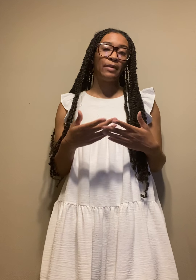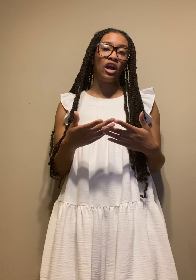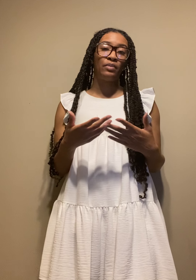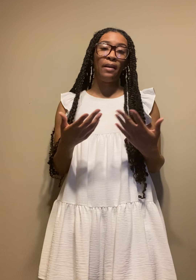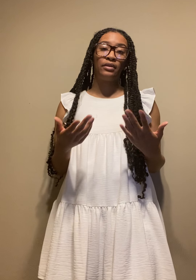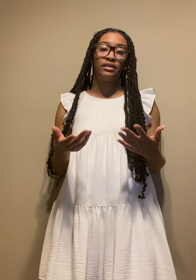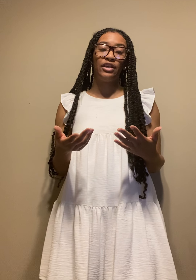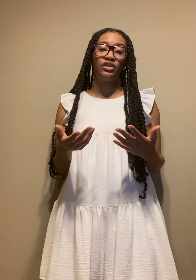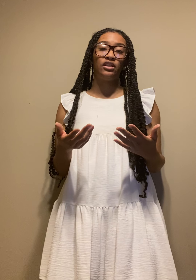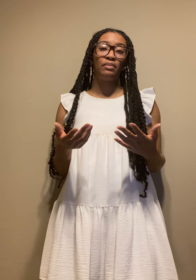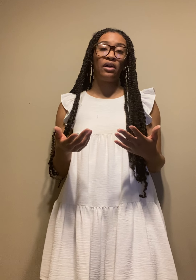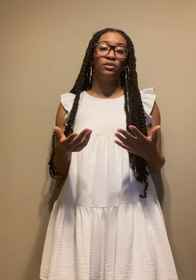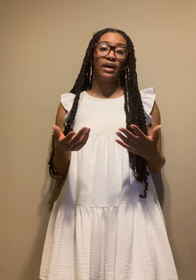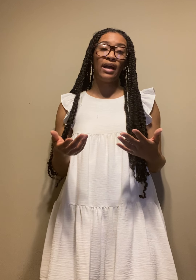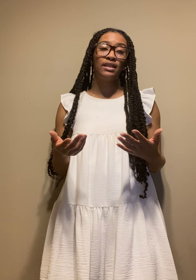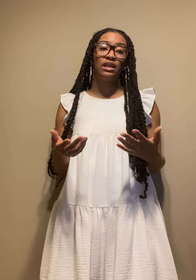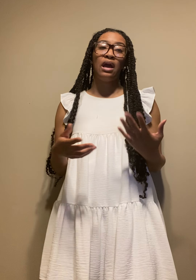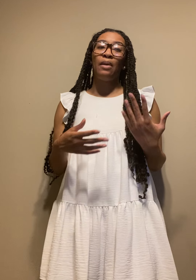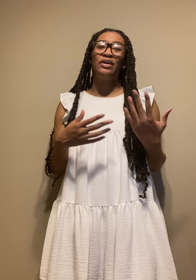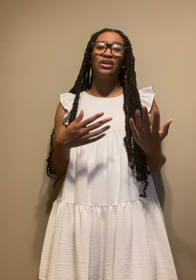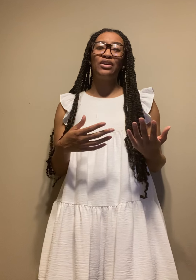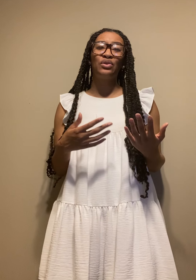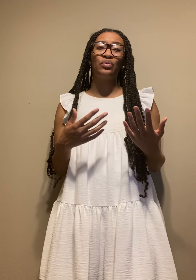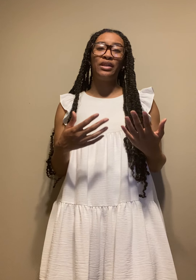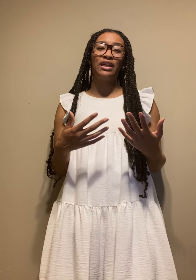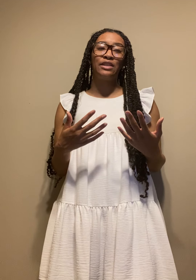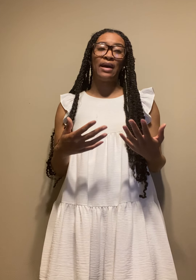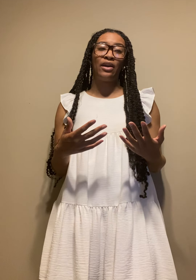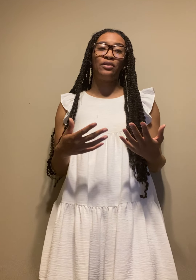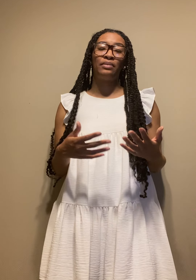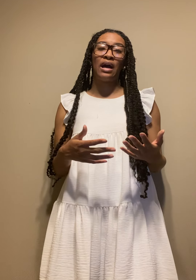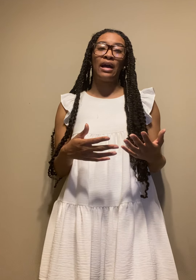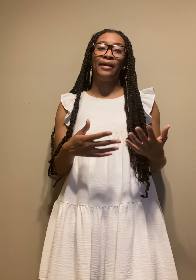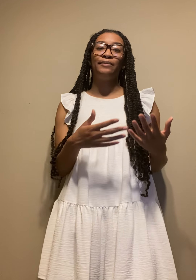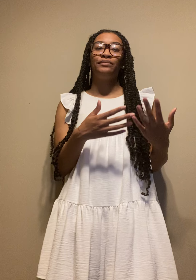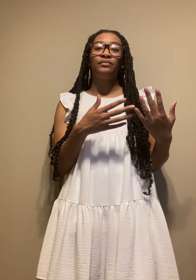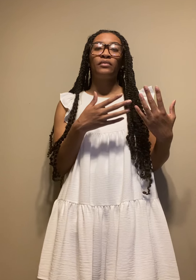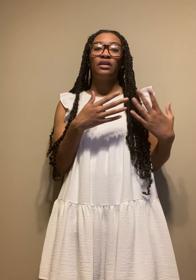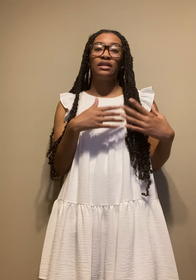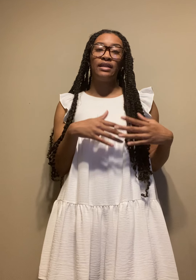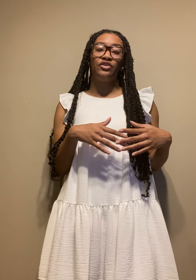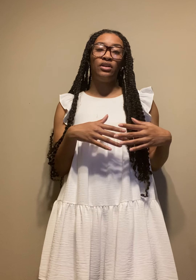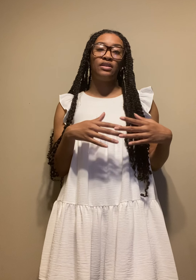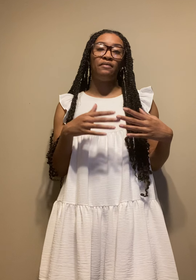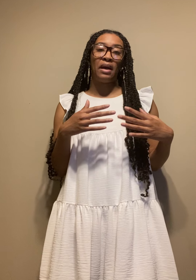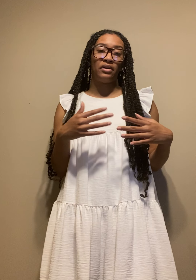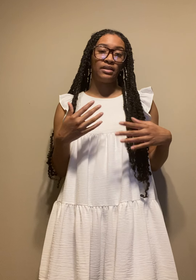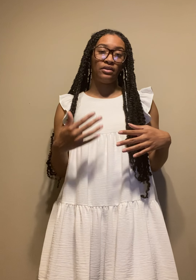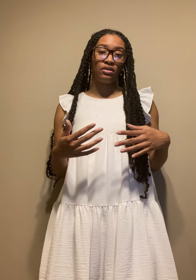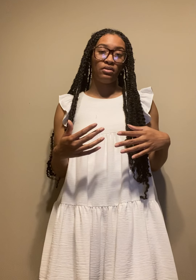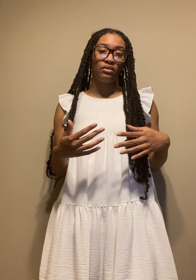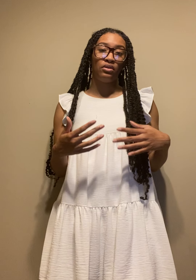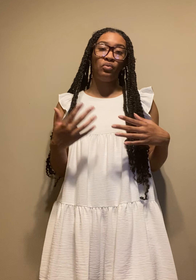inspired by the teachings of Malcolm X, but he's also really inspired by the teachings of Mao Zedong,